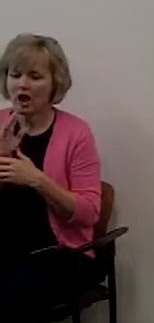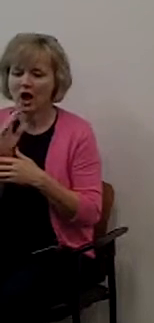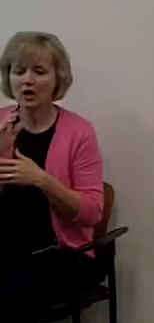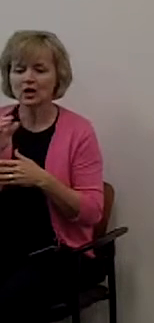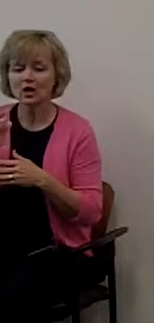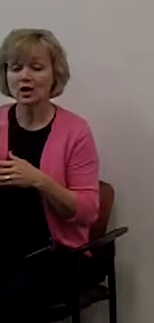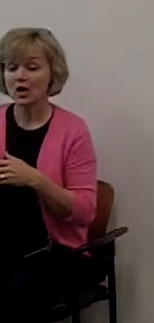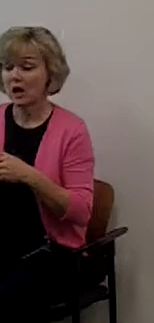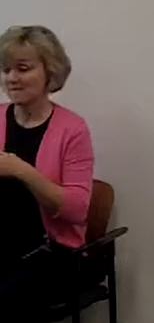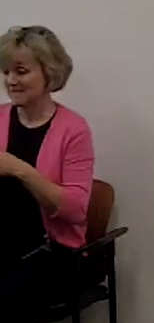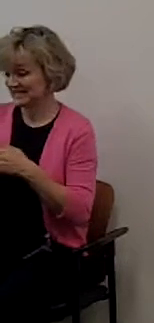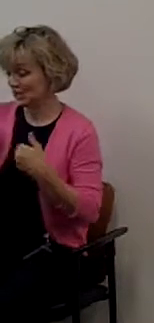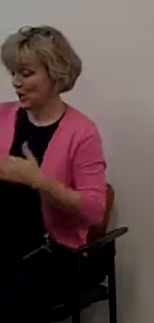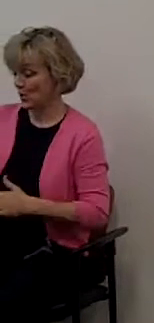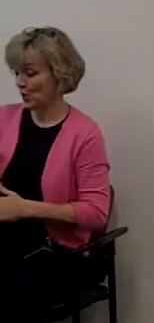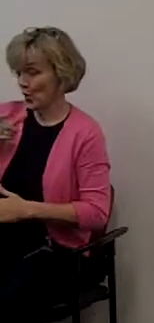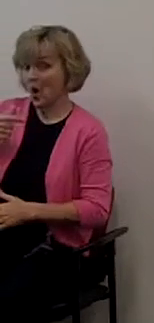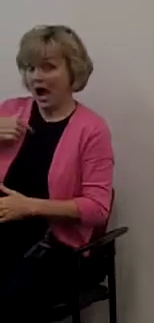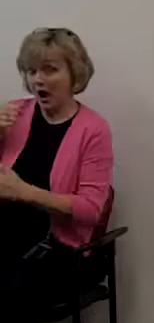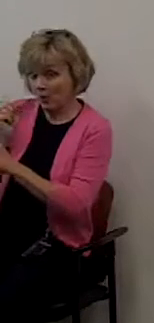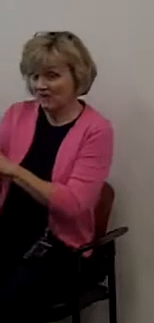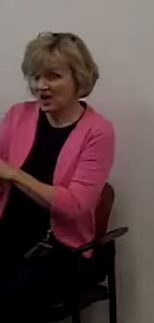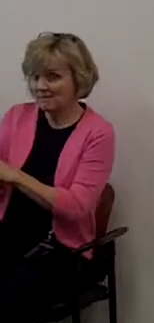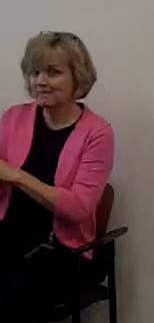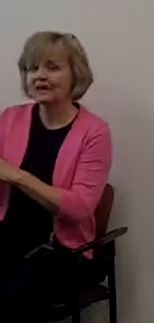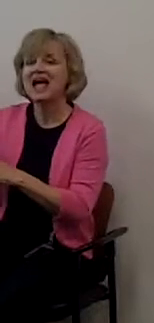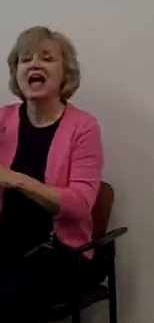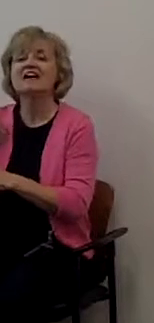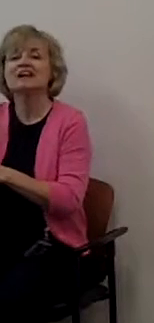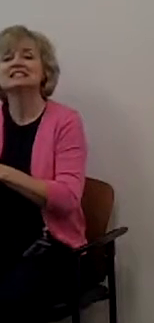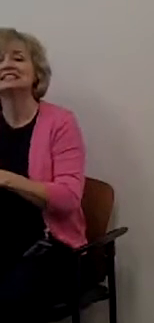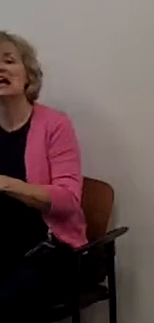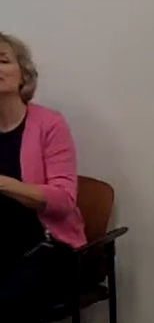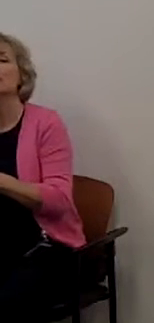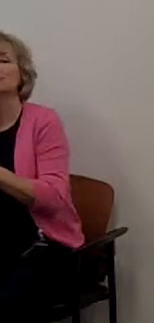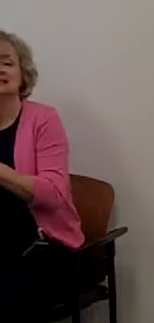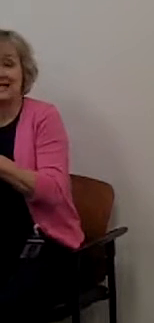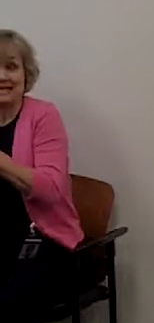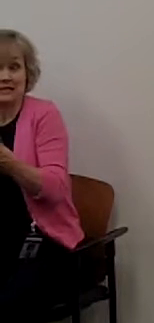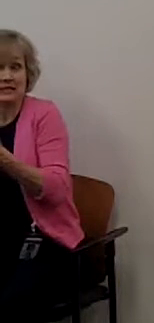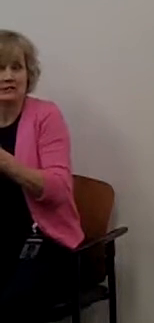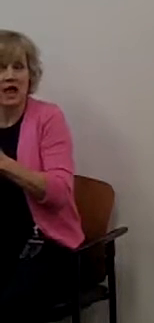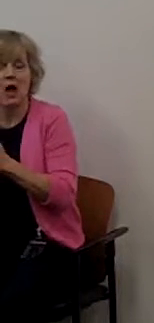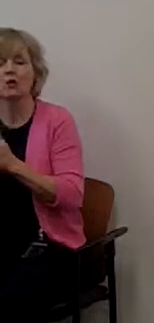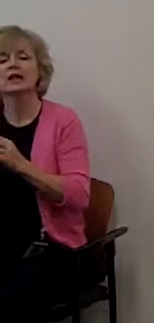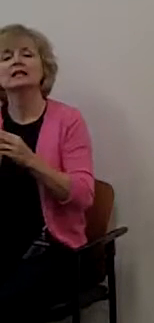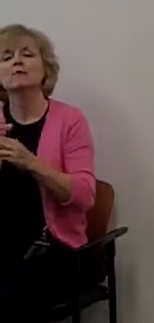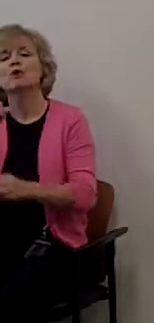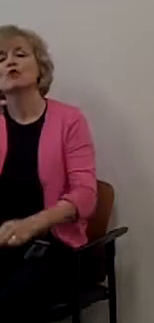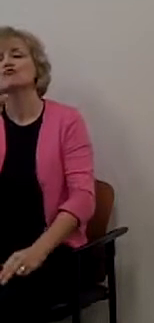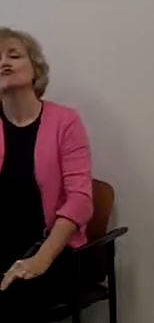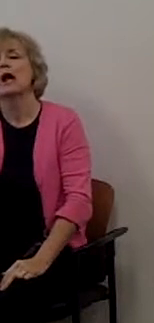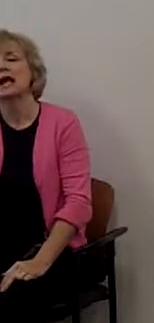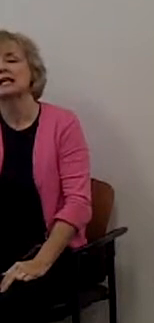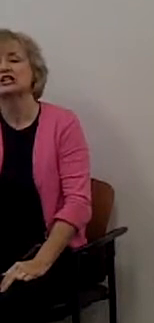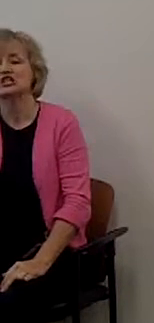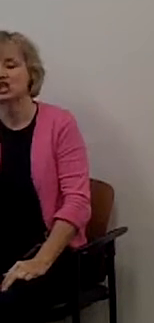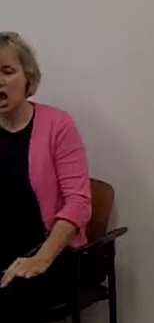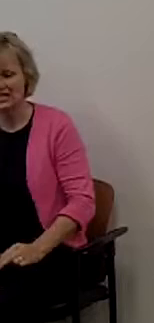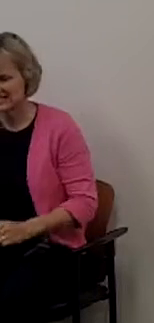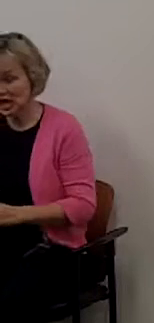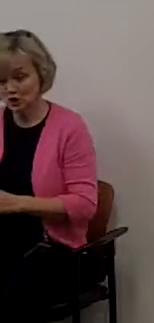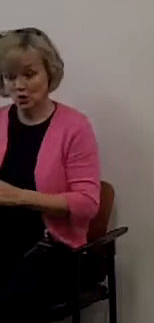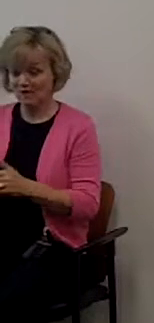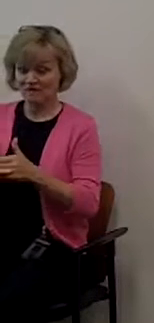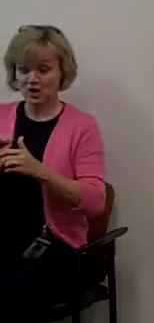I work for. He's got a couple businesses in town. His name's Ryan Knott. And he basically told me that when you first start a business, you're going to be there